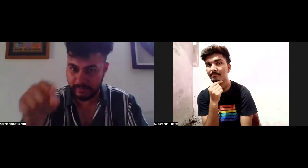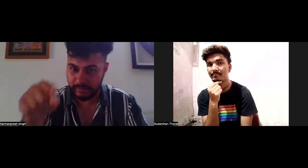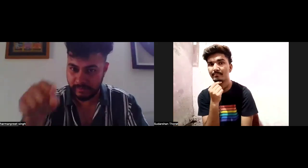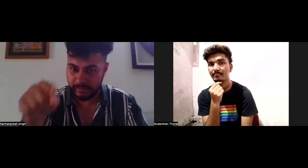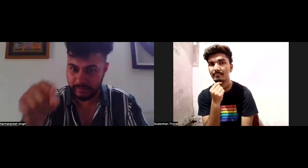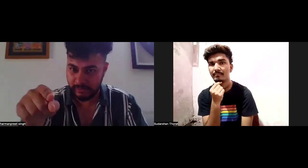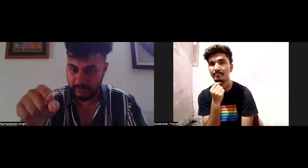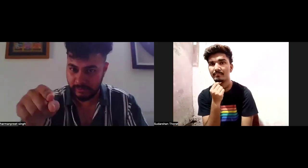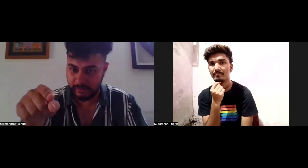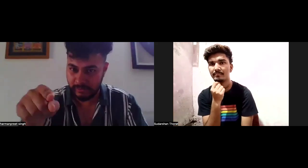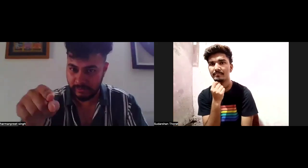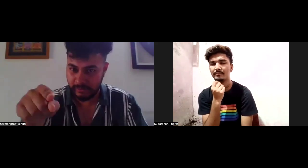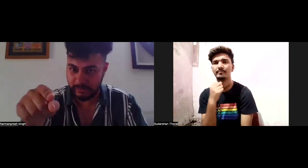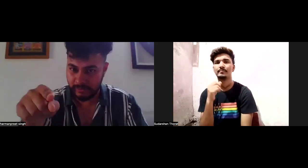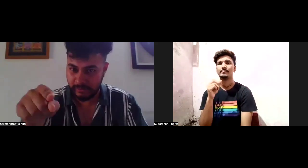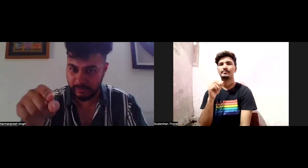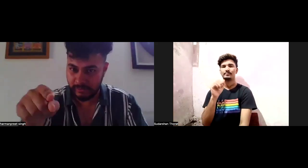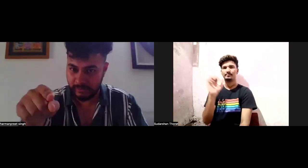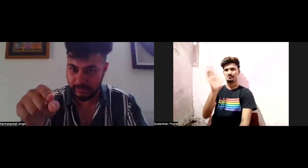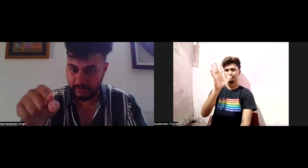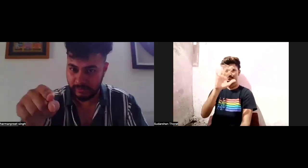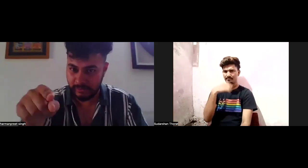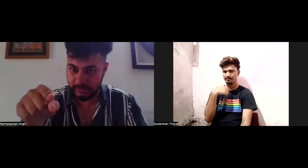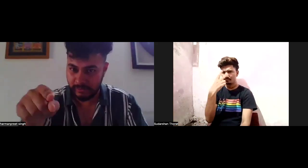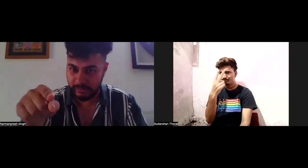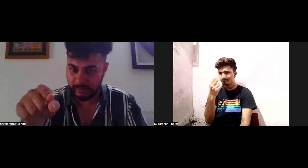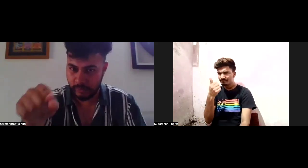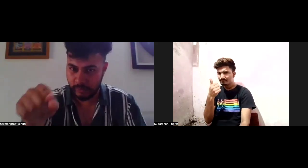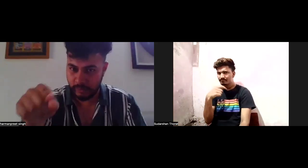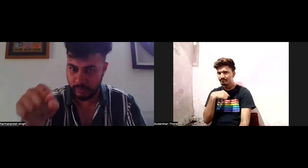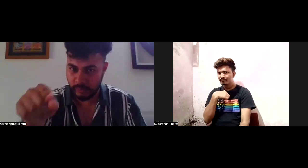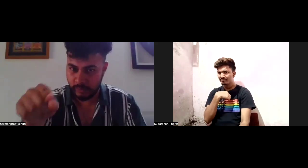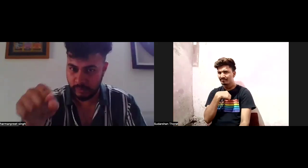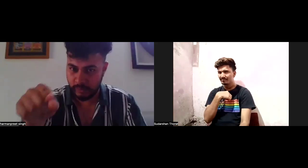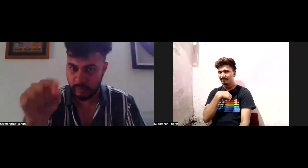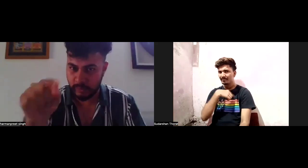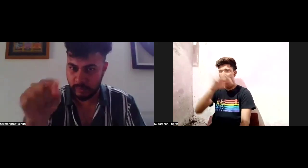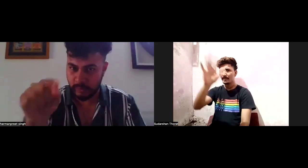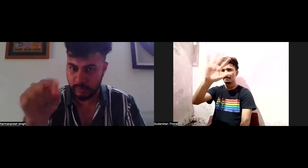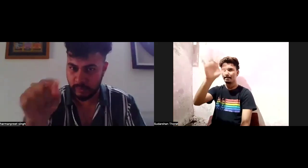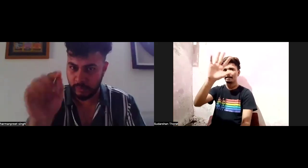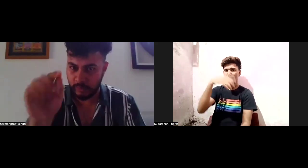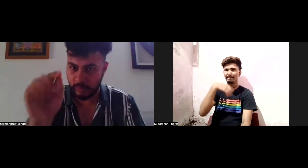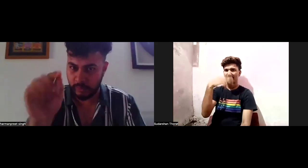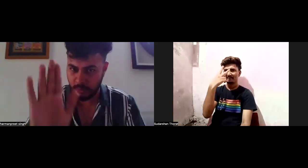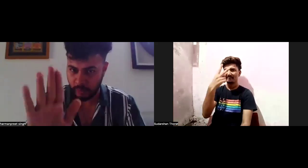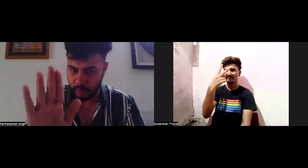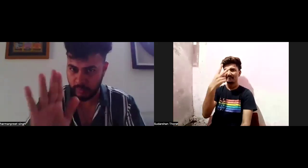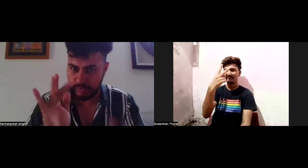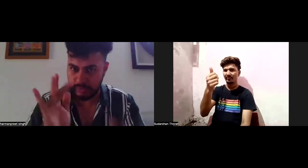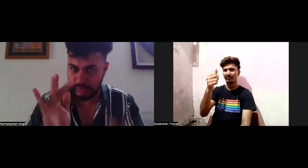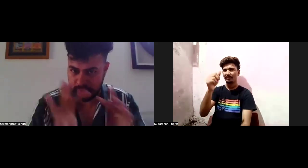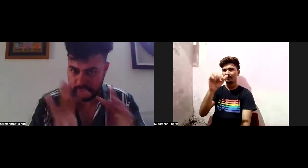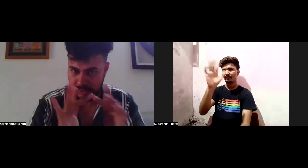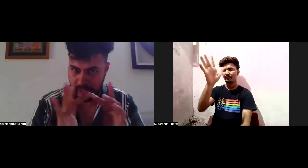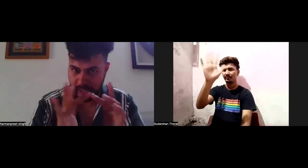Harmanpreet is still trying to get Sudarshan to see, get some eye contact.